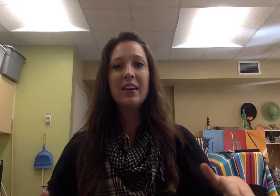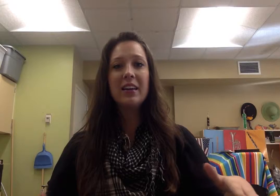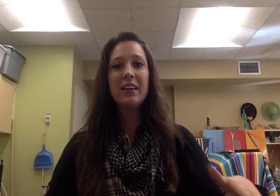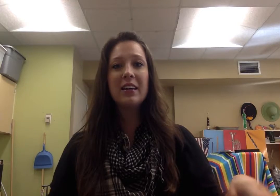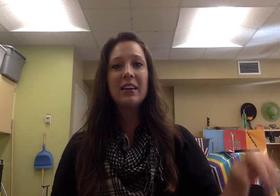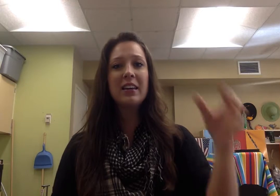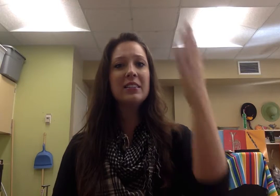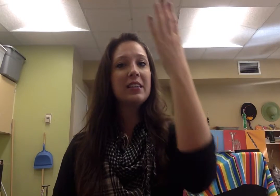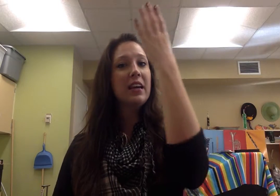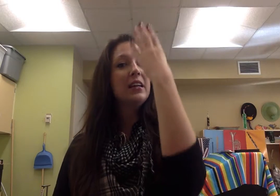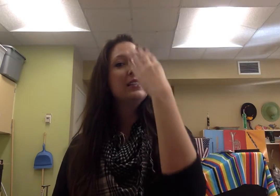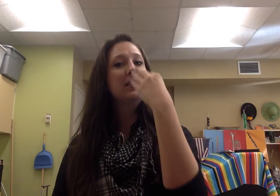peace,